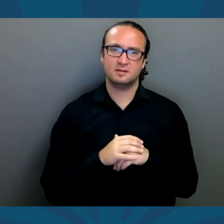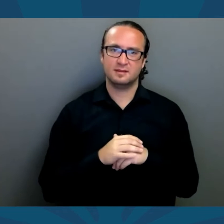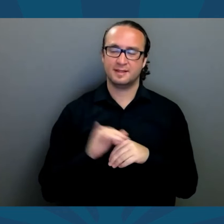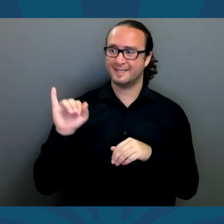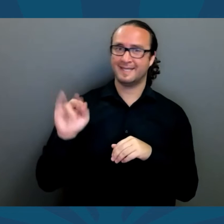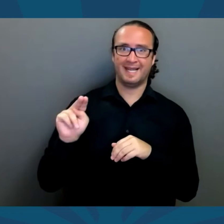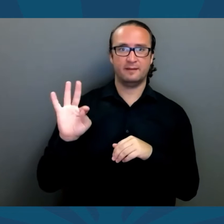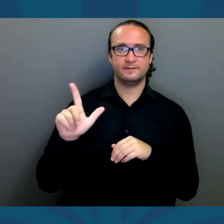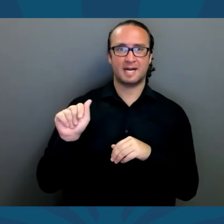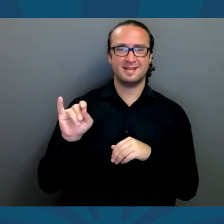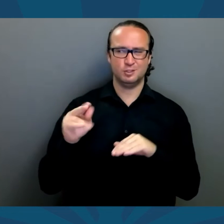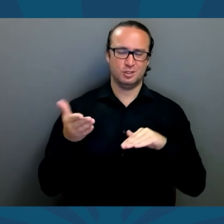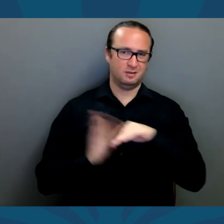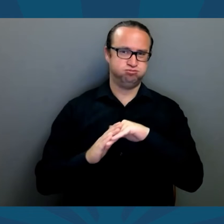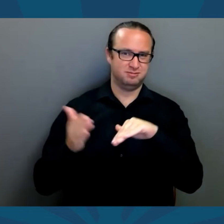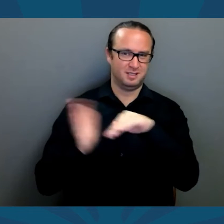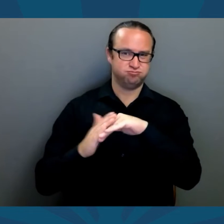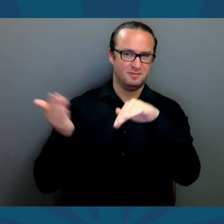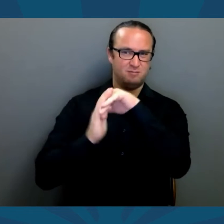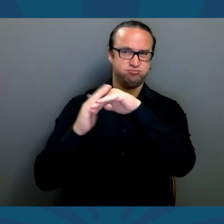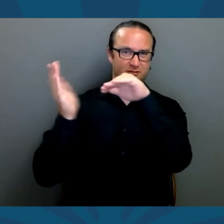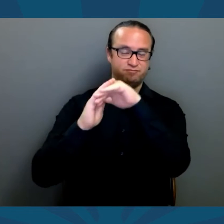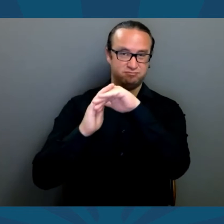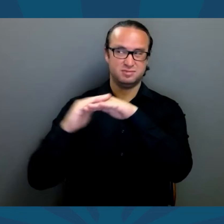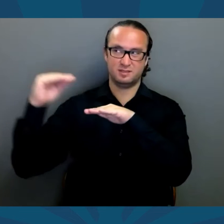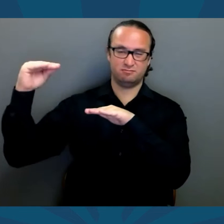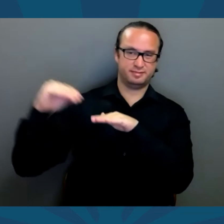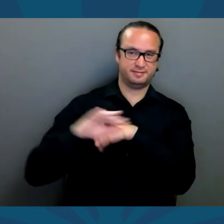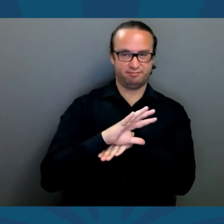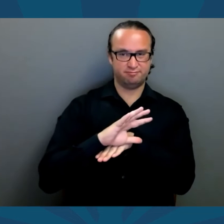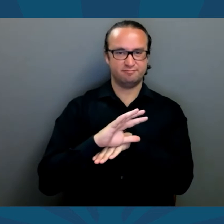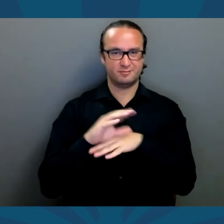Runaway inflation is leading to higher costs of living,